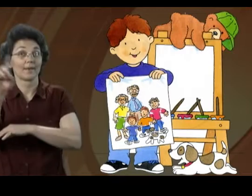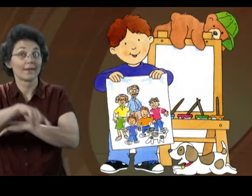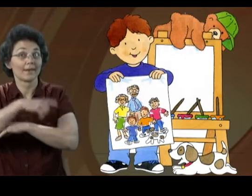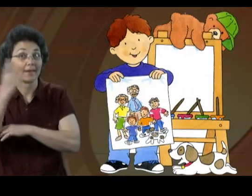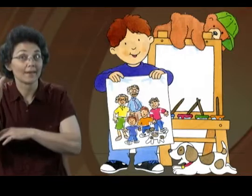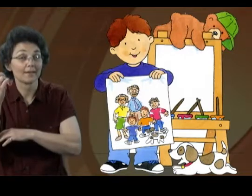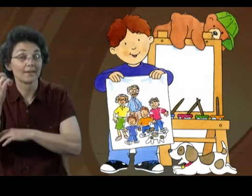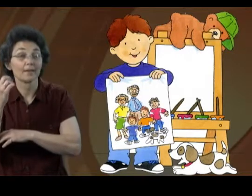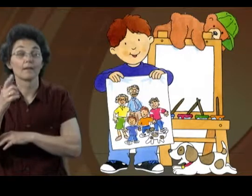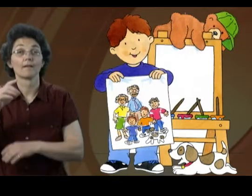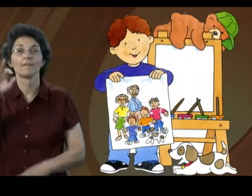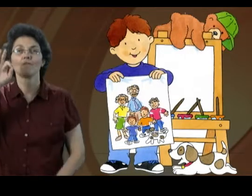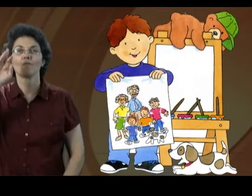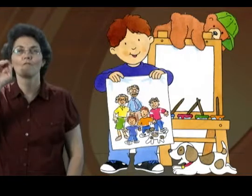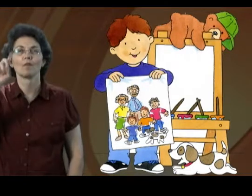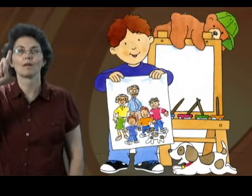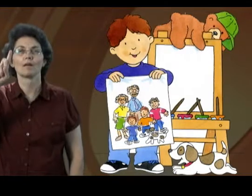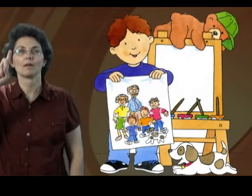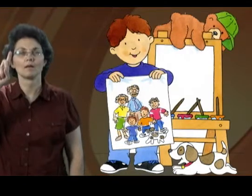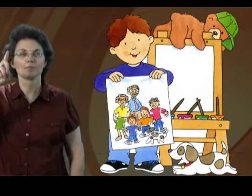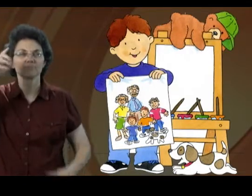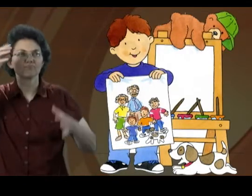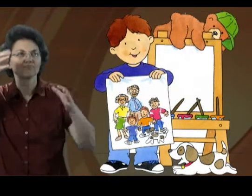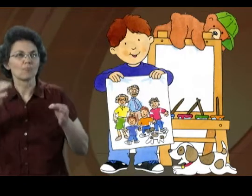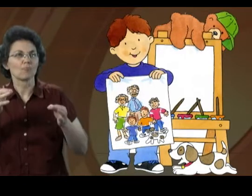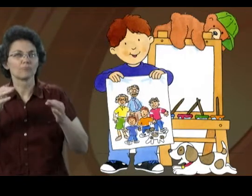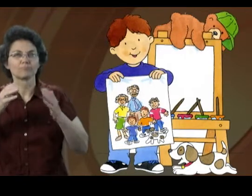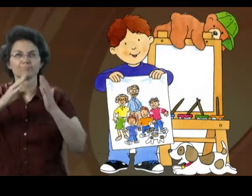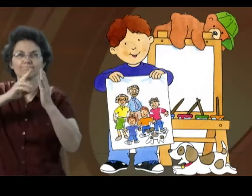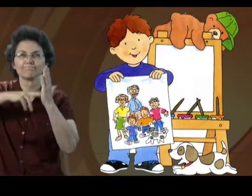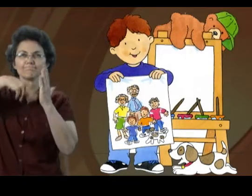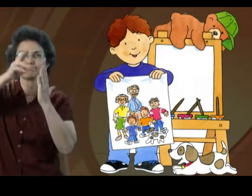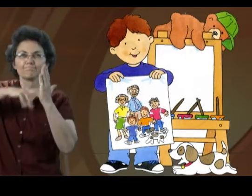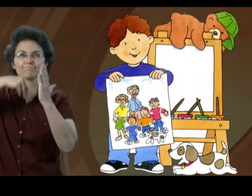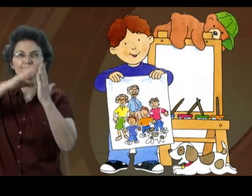One day, Fred painted a picture of his family.